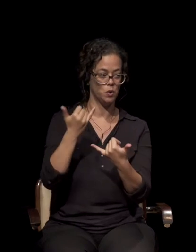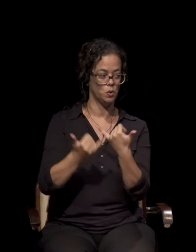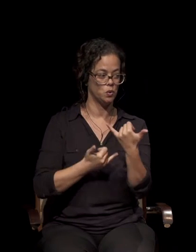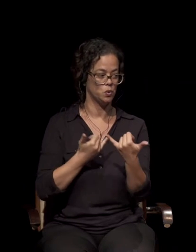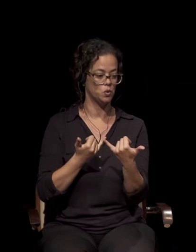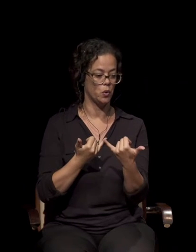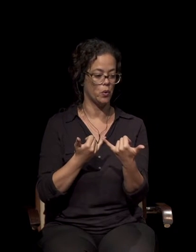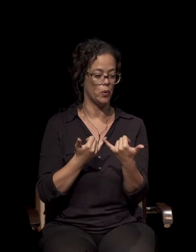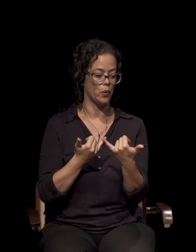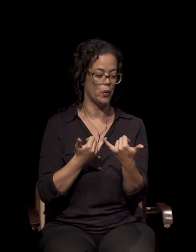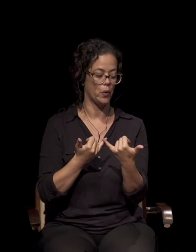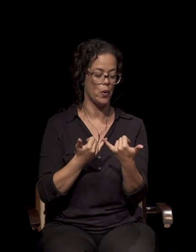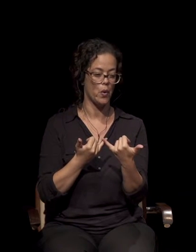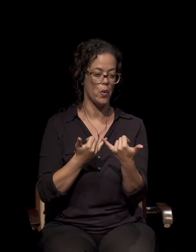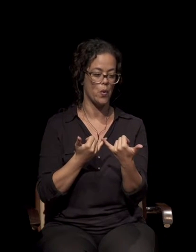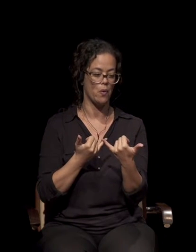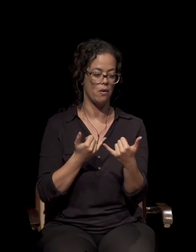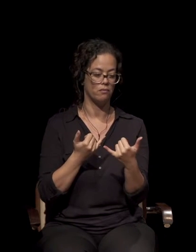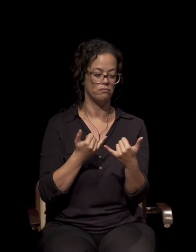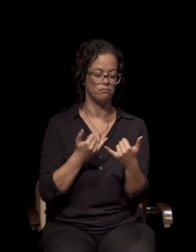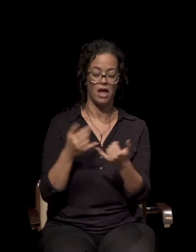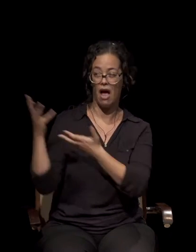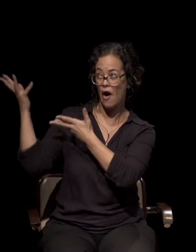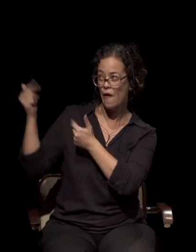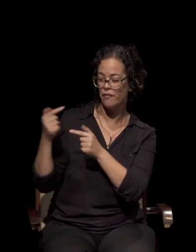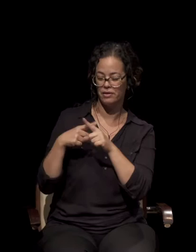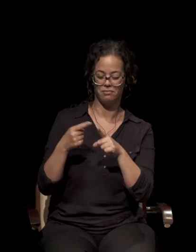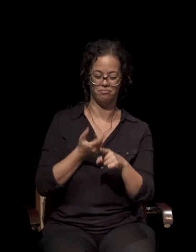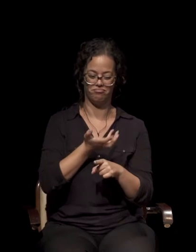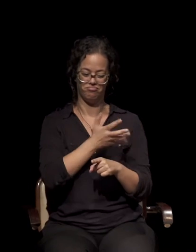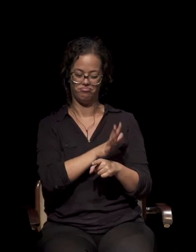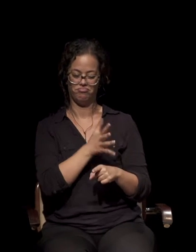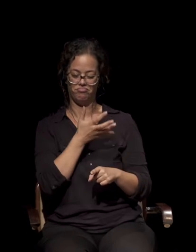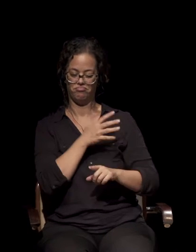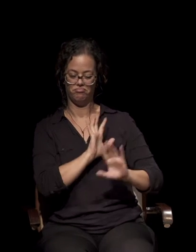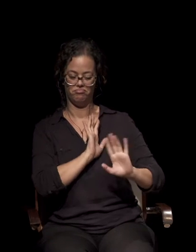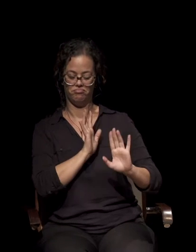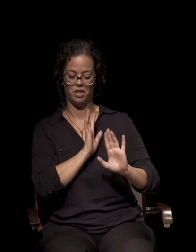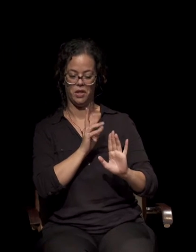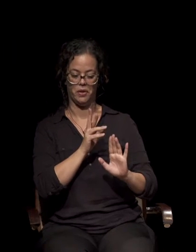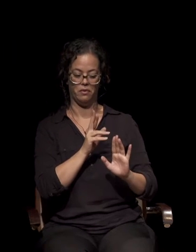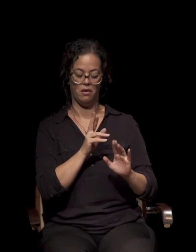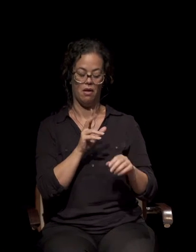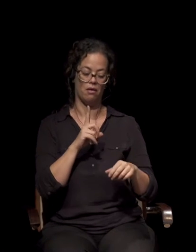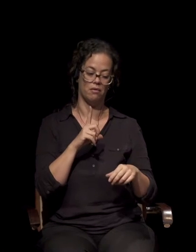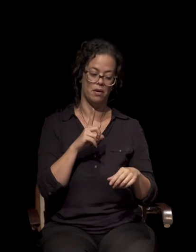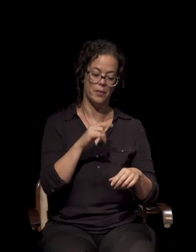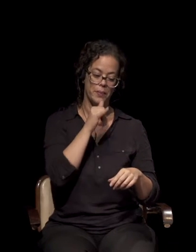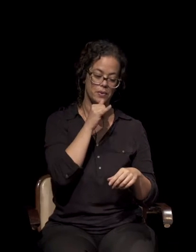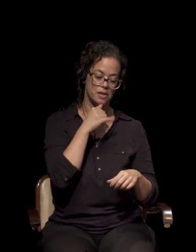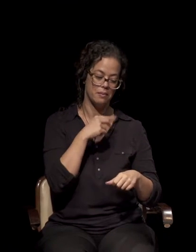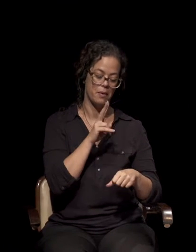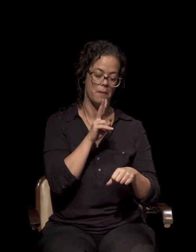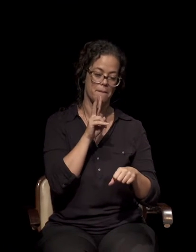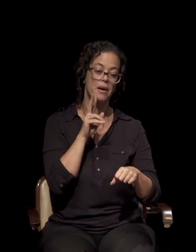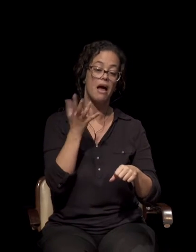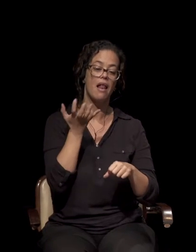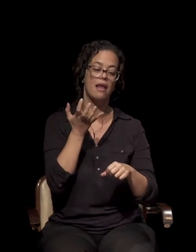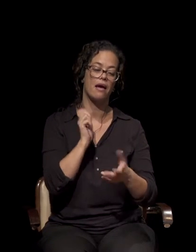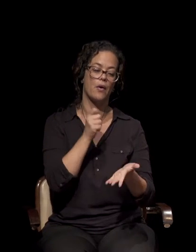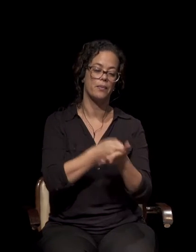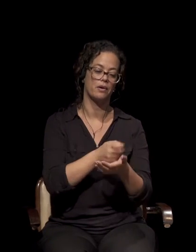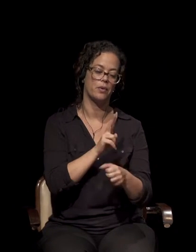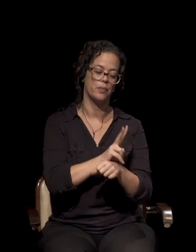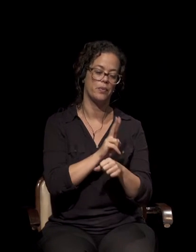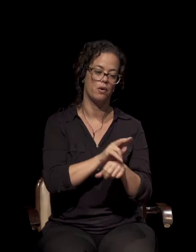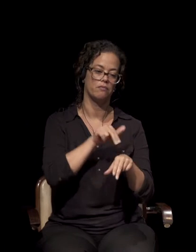And they resist protective embraces like playgrounds, Gray believes. Instead, they venture out into the real world,